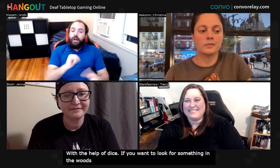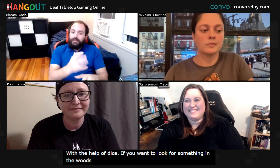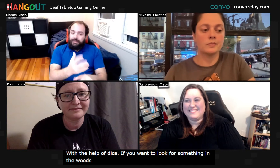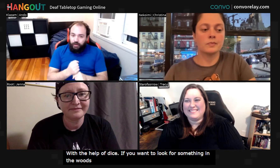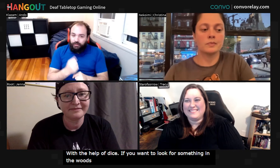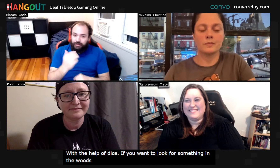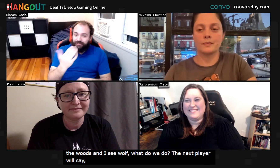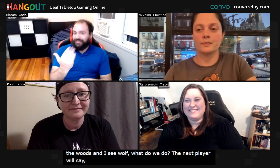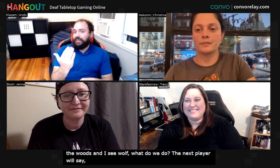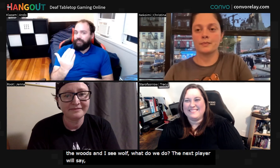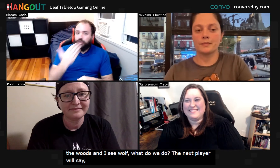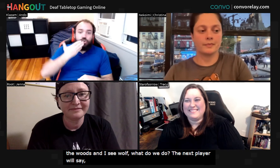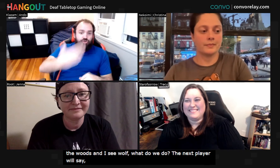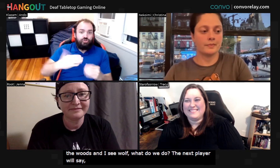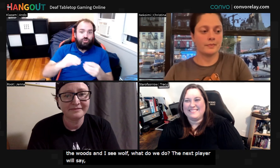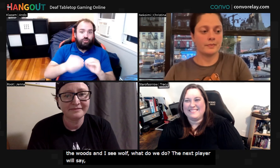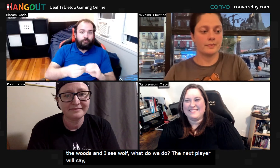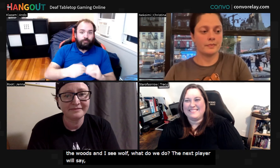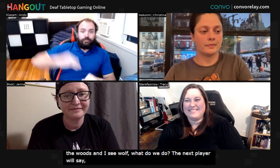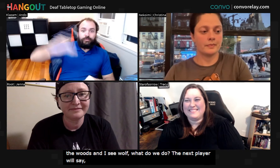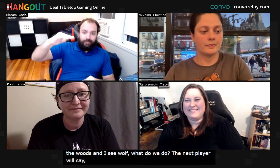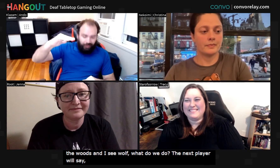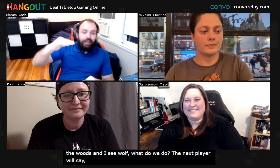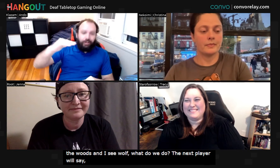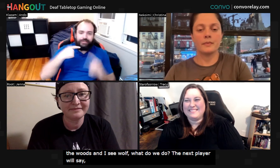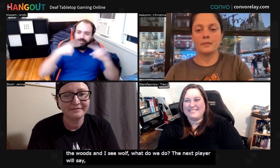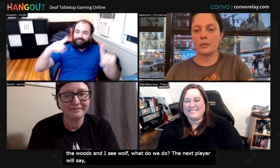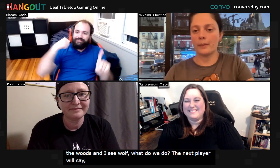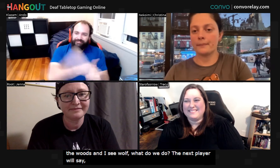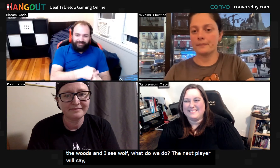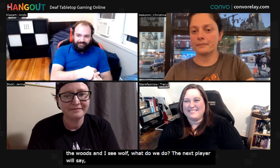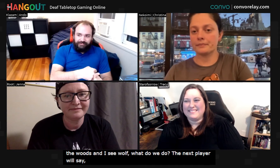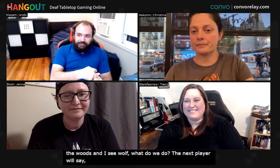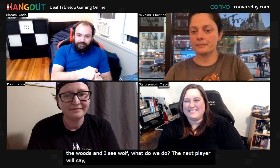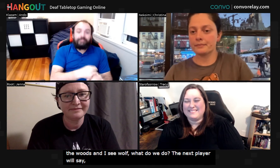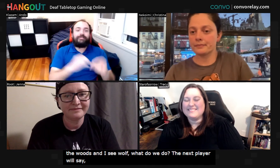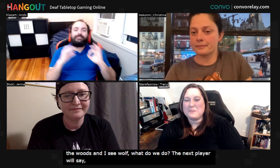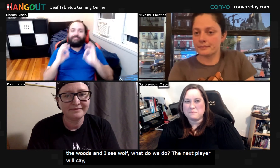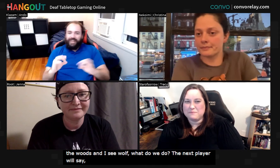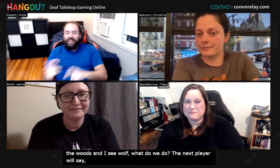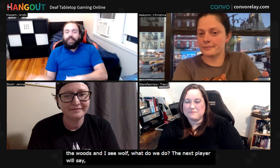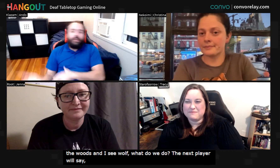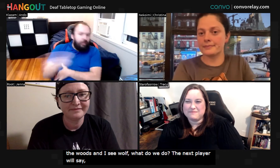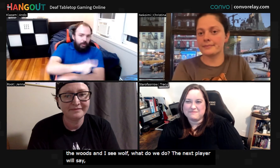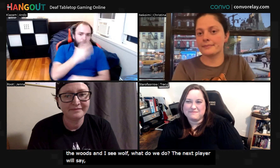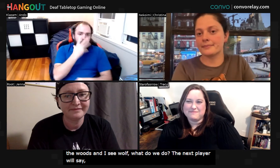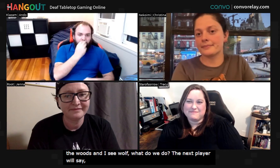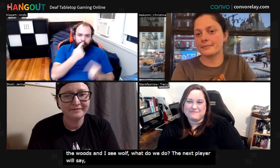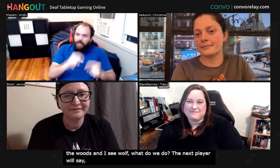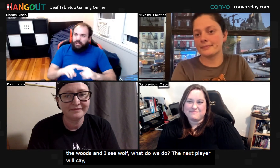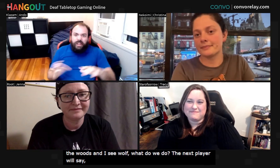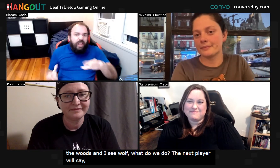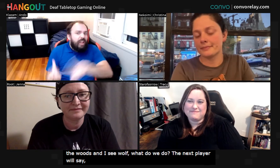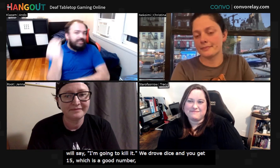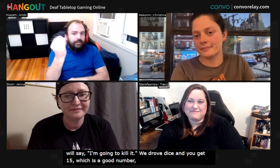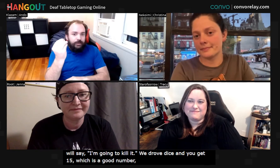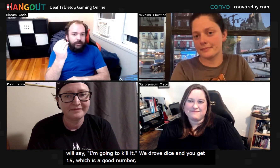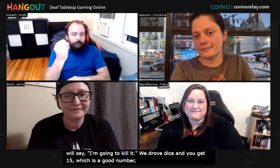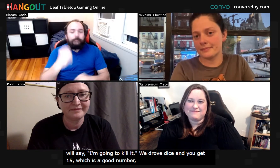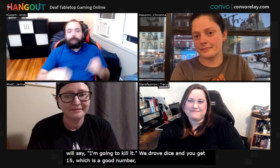so you roll the dice and you get 15, which is a good number, and then you get a successful hit. And then the wolf tries to